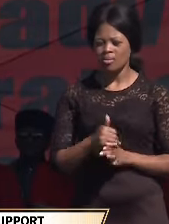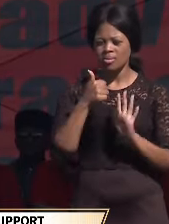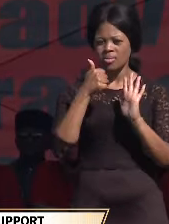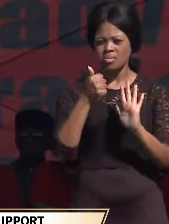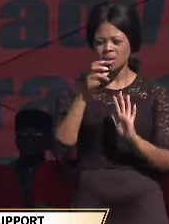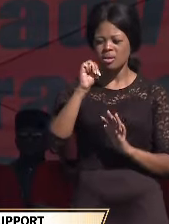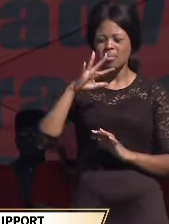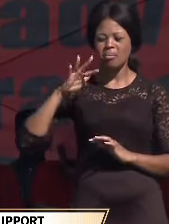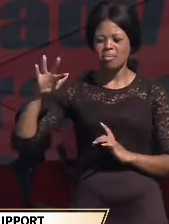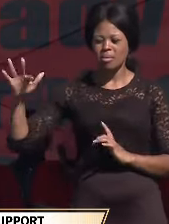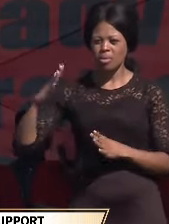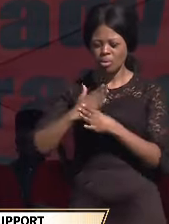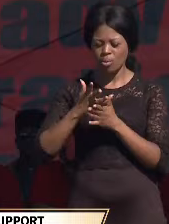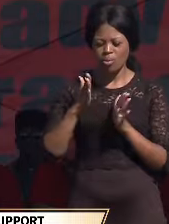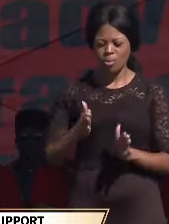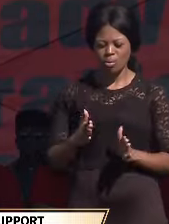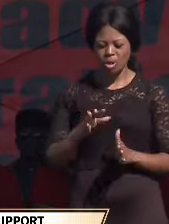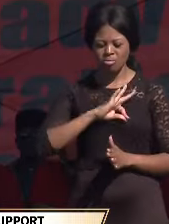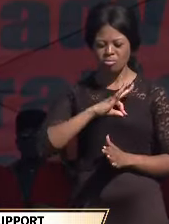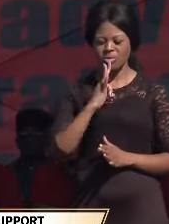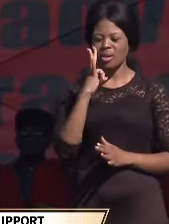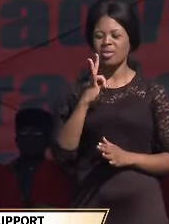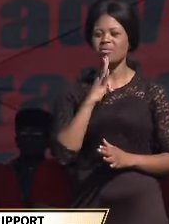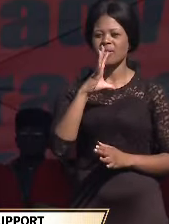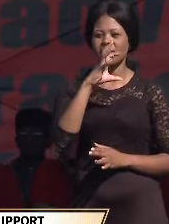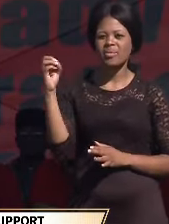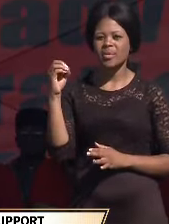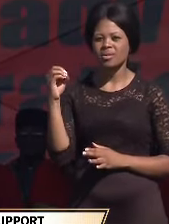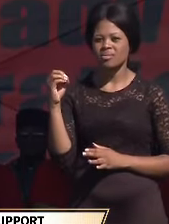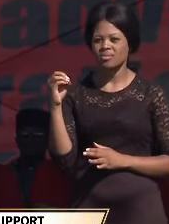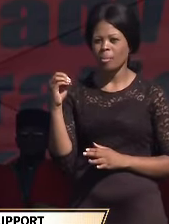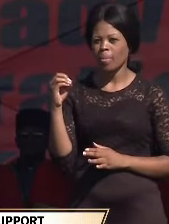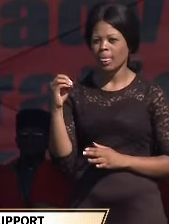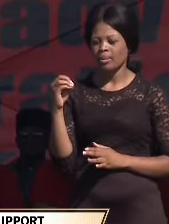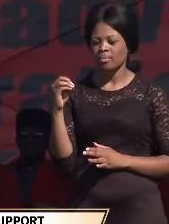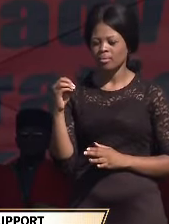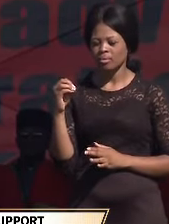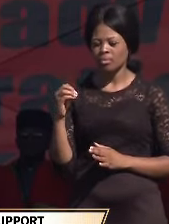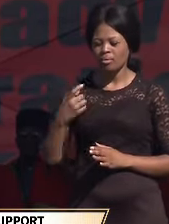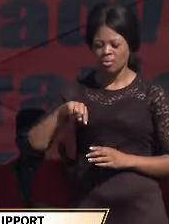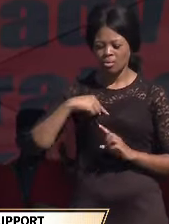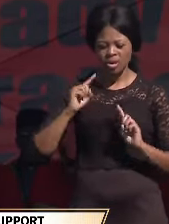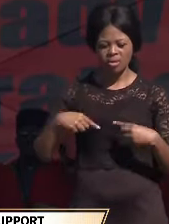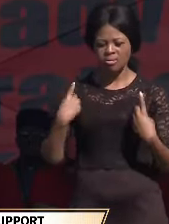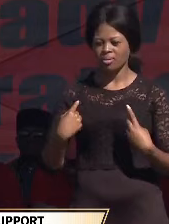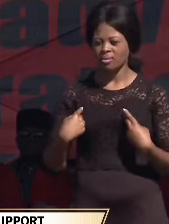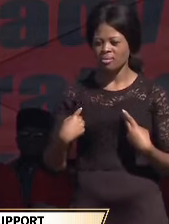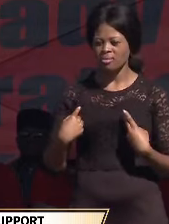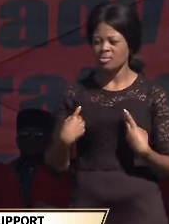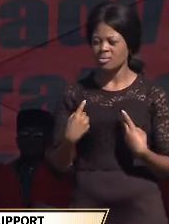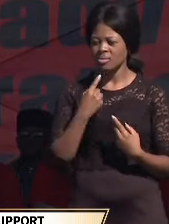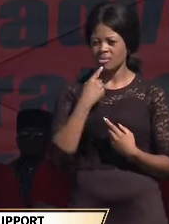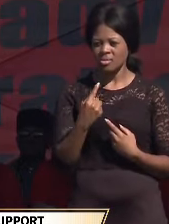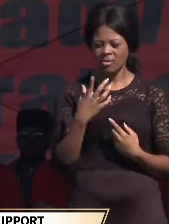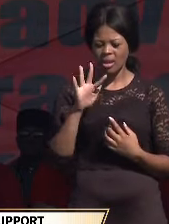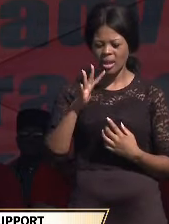6 million workers in this country earn less than 3,500. We can't therefore say if